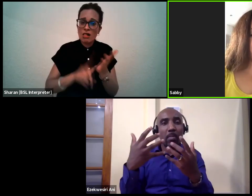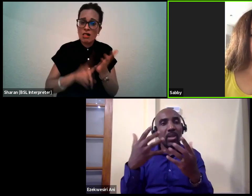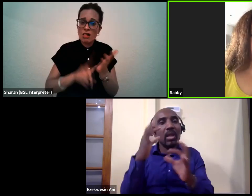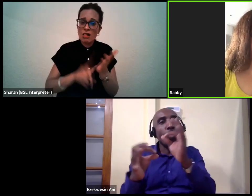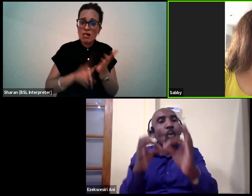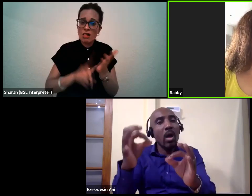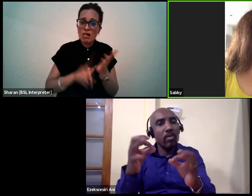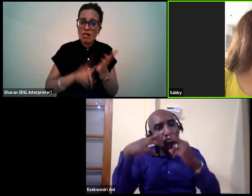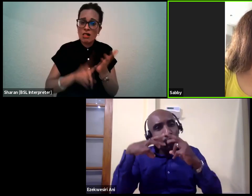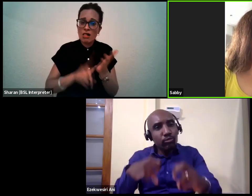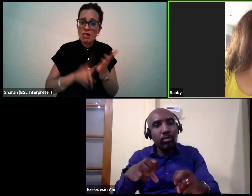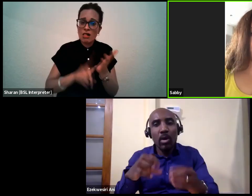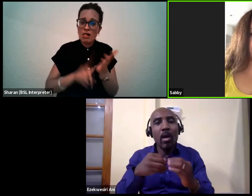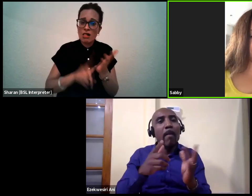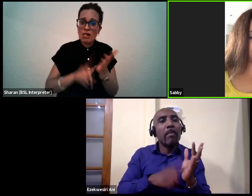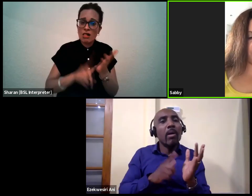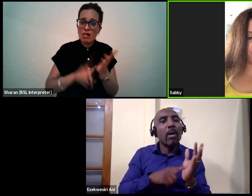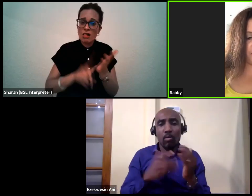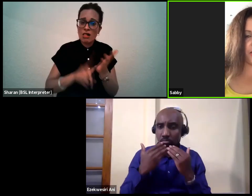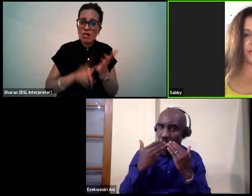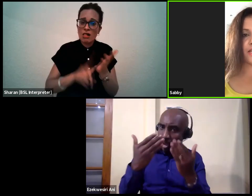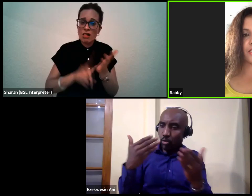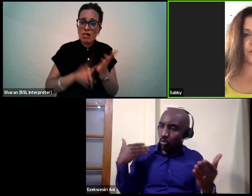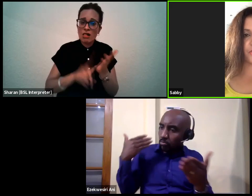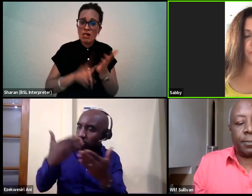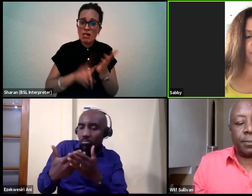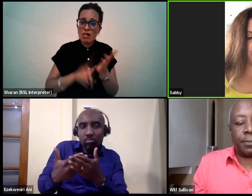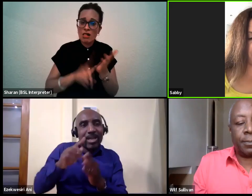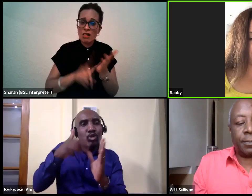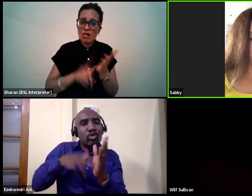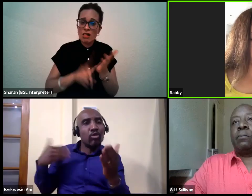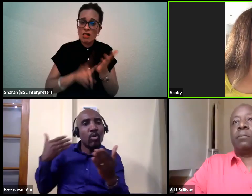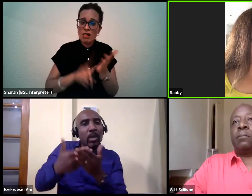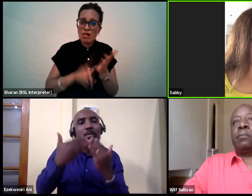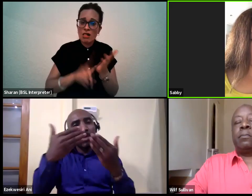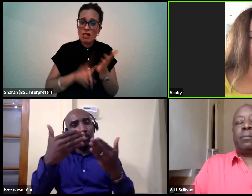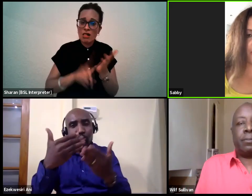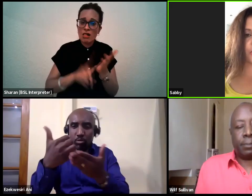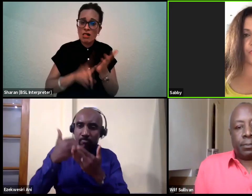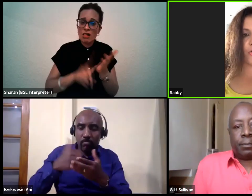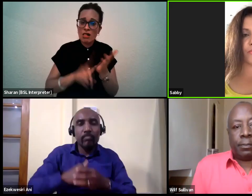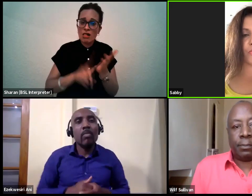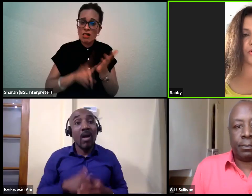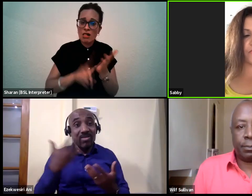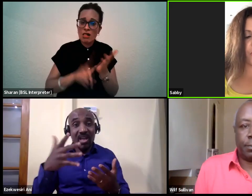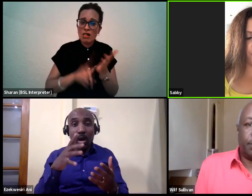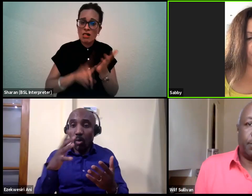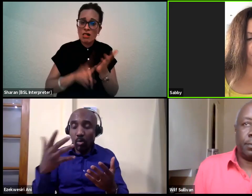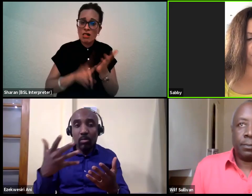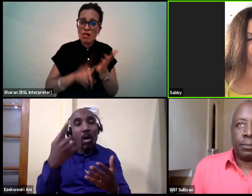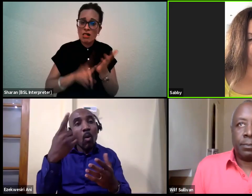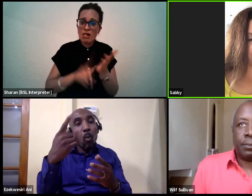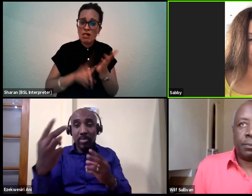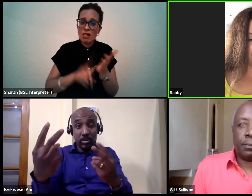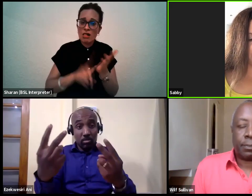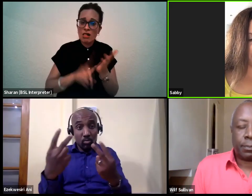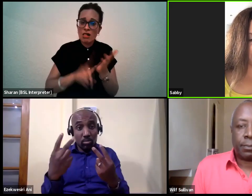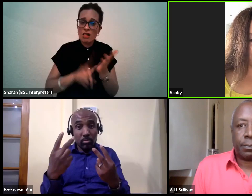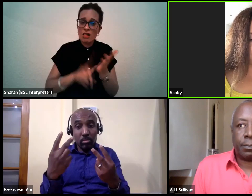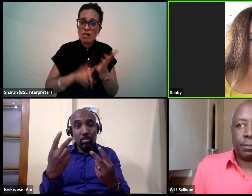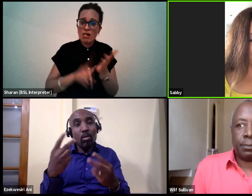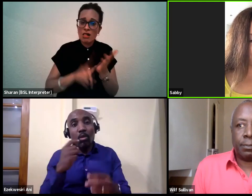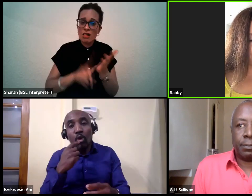for everything that you do, Belle. You've been brilliant since the start of the year. So I just want to read out a comment from one of our viewers who says